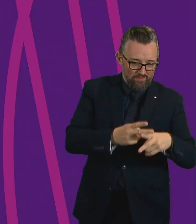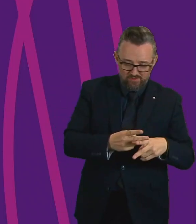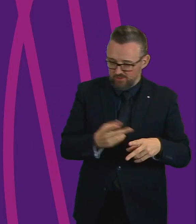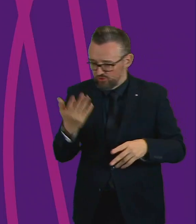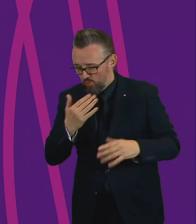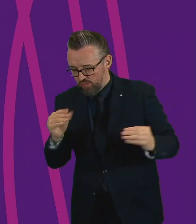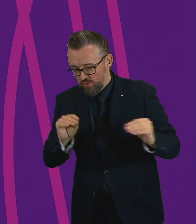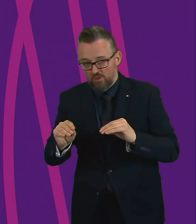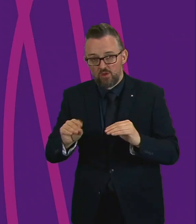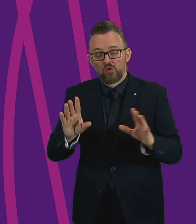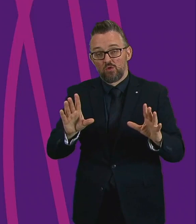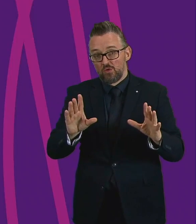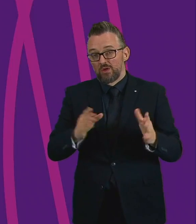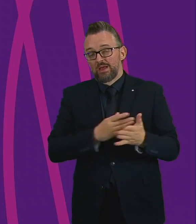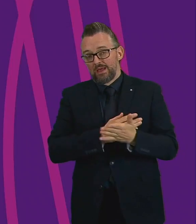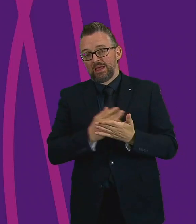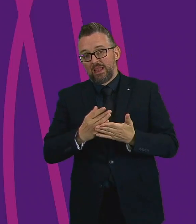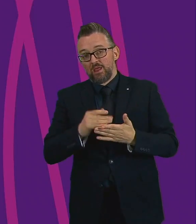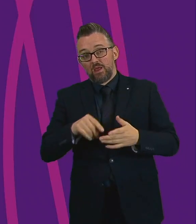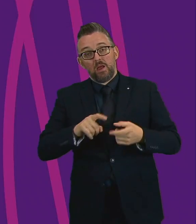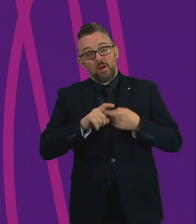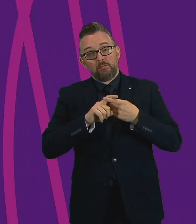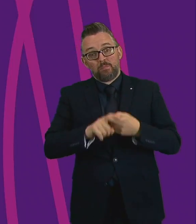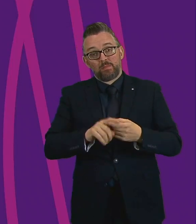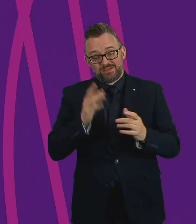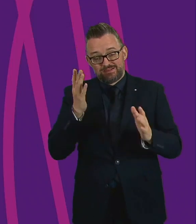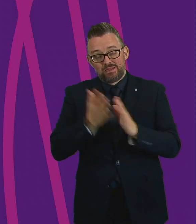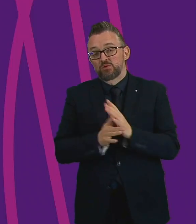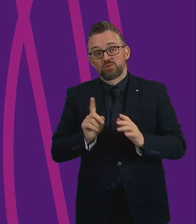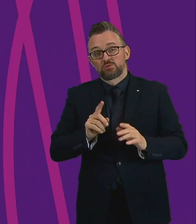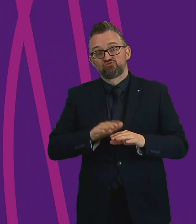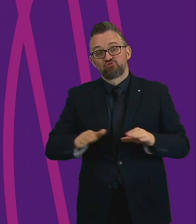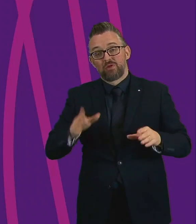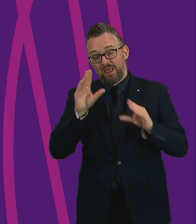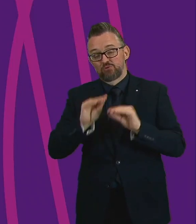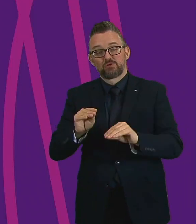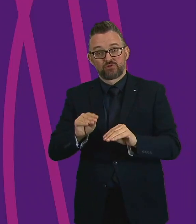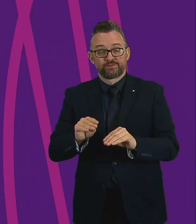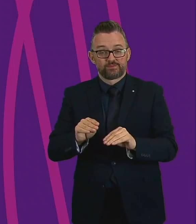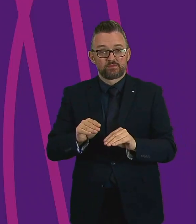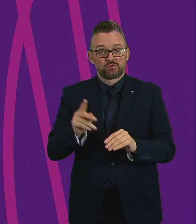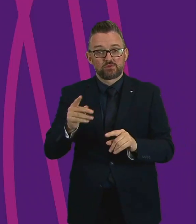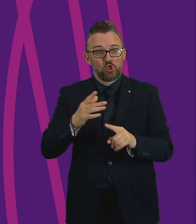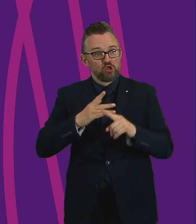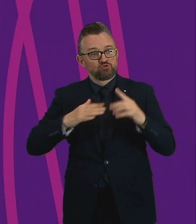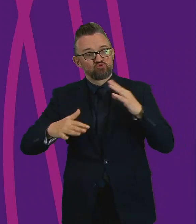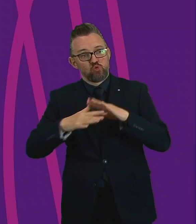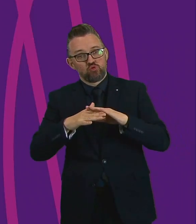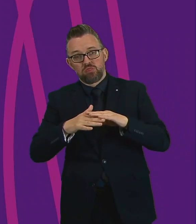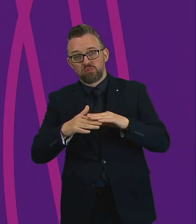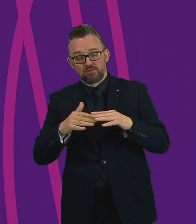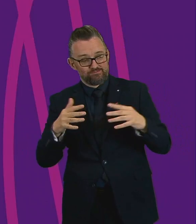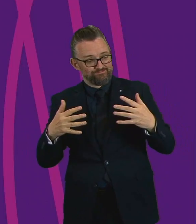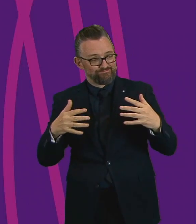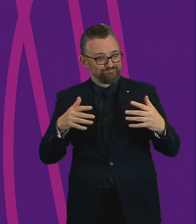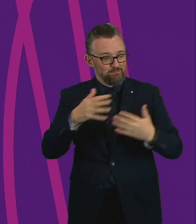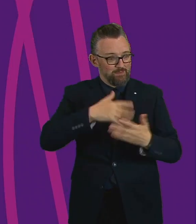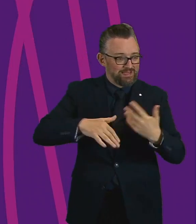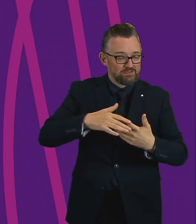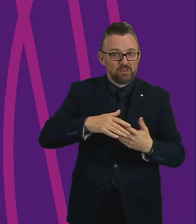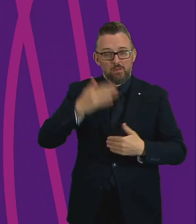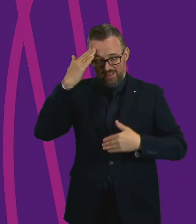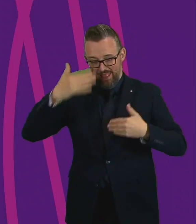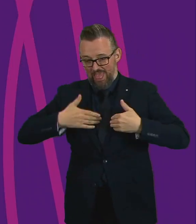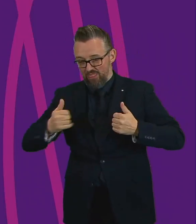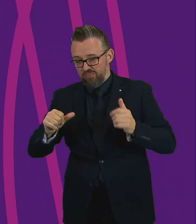It's increasingly clear that the ongoing permanent damage to children's education, along with diminished social interaction and an increasing incidence of mental health problems,